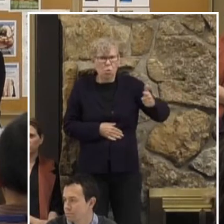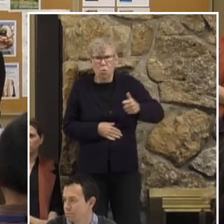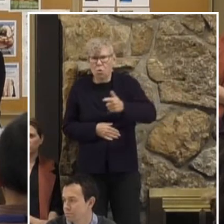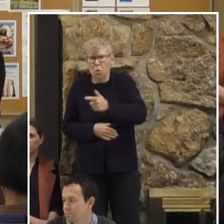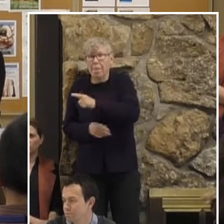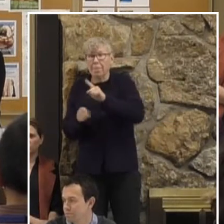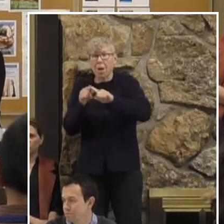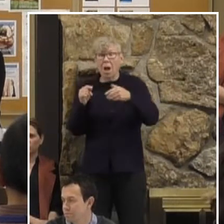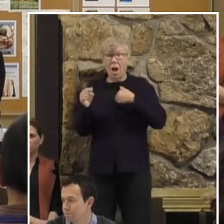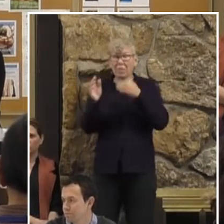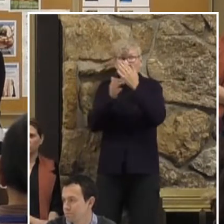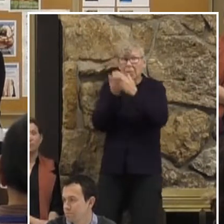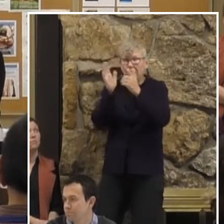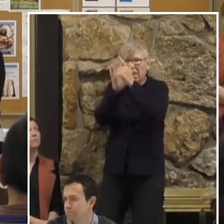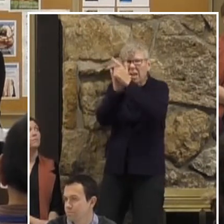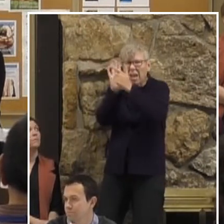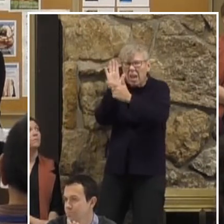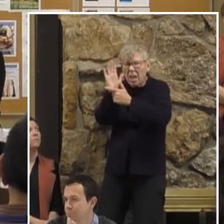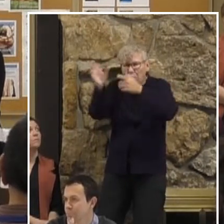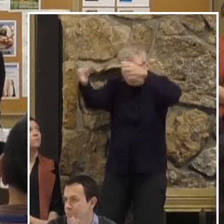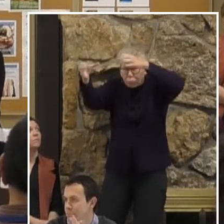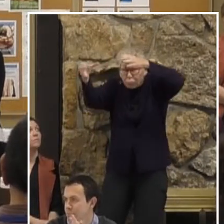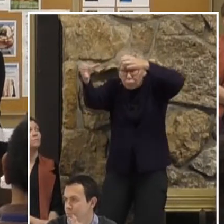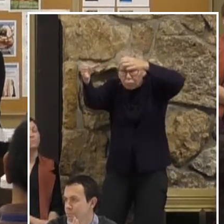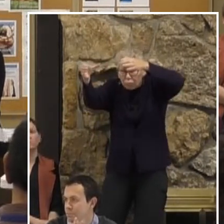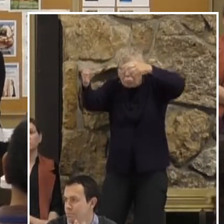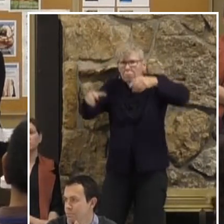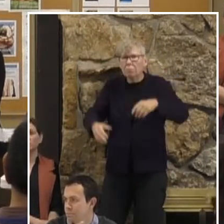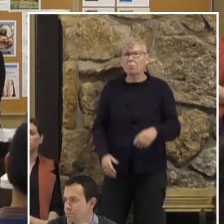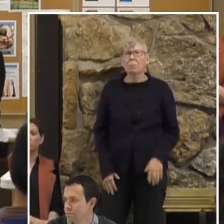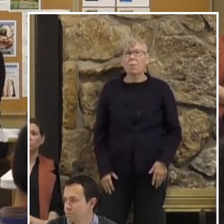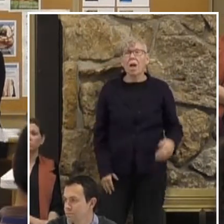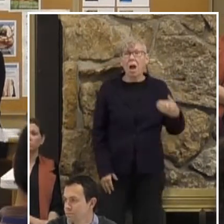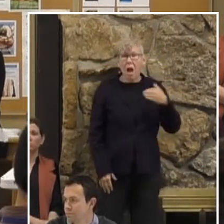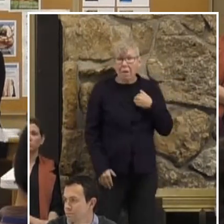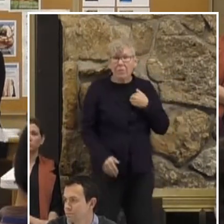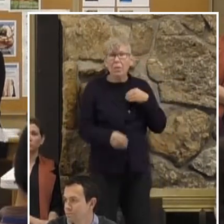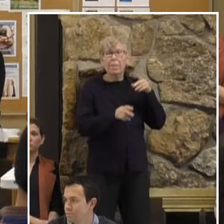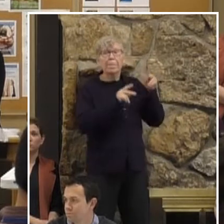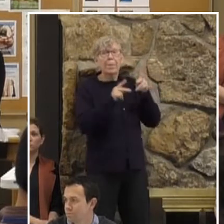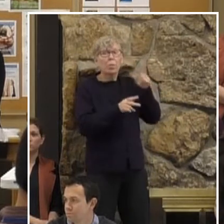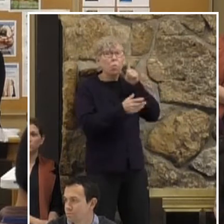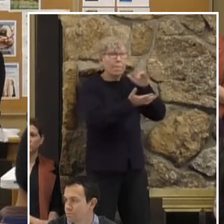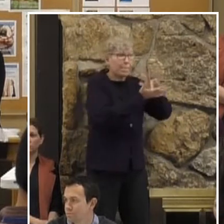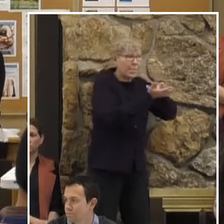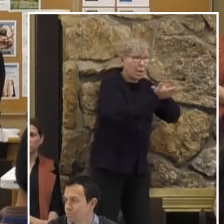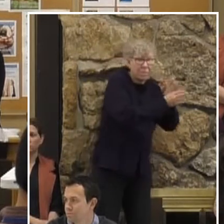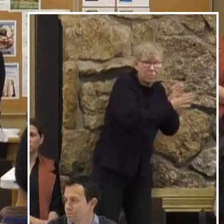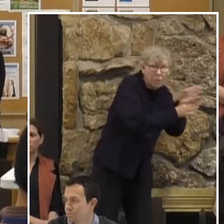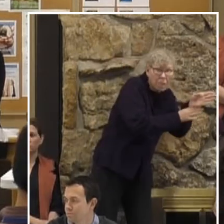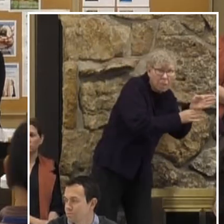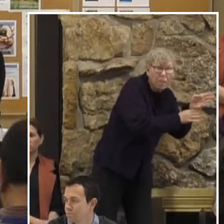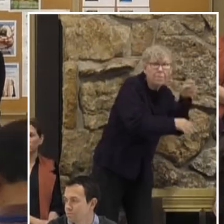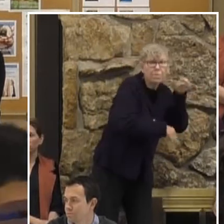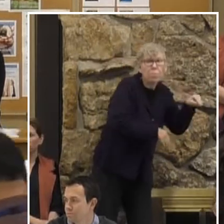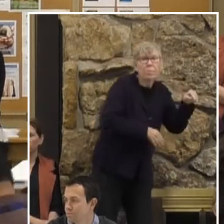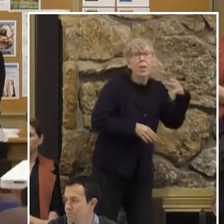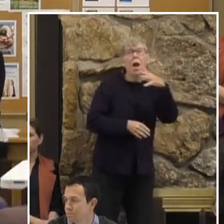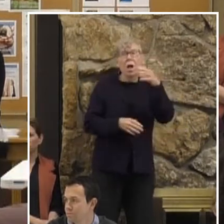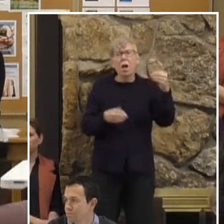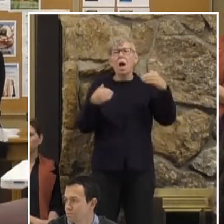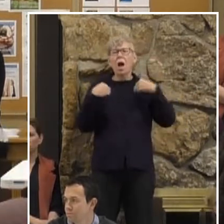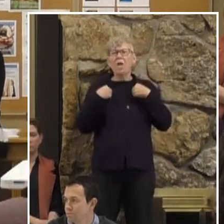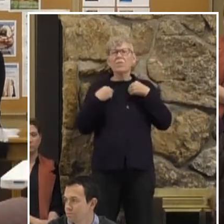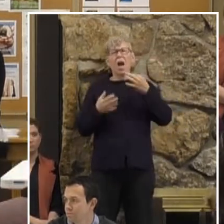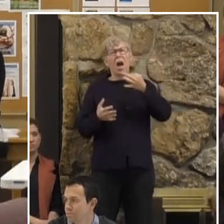that are in the healthcare field, when we have experts on the deaf and hard of hearing communities. And